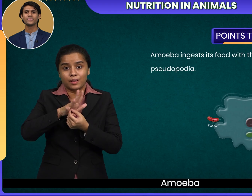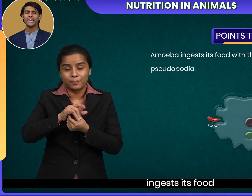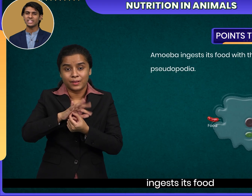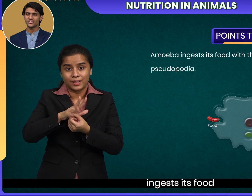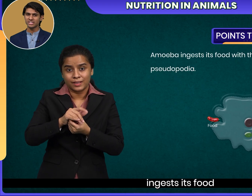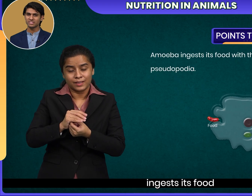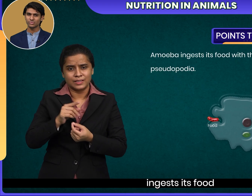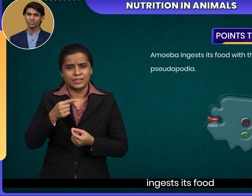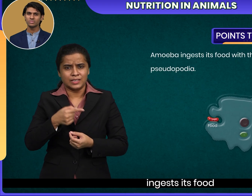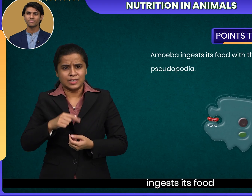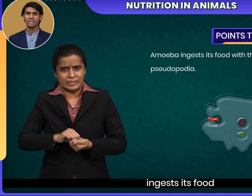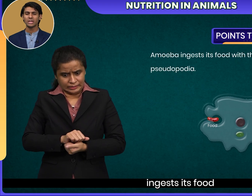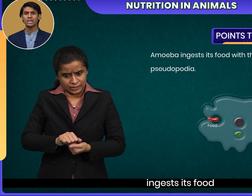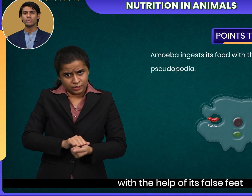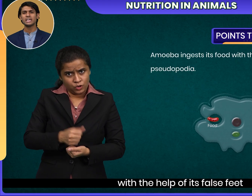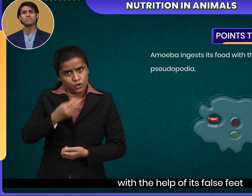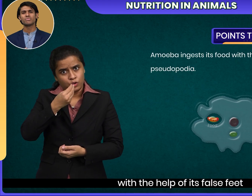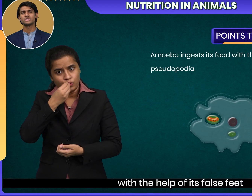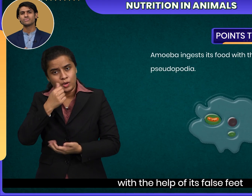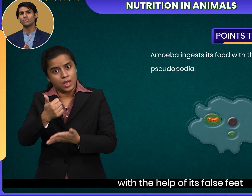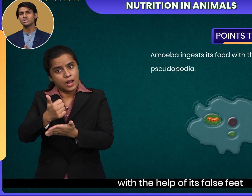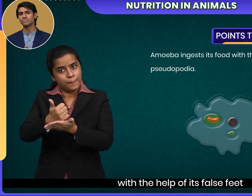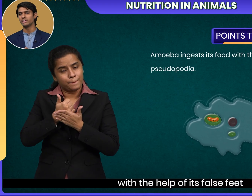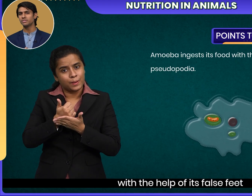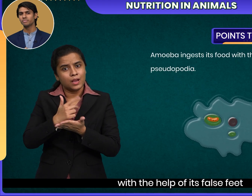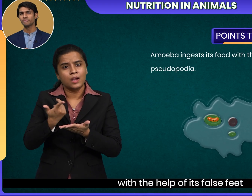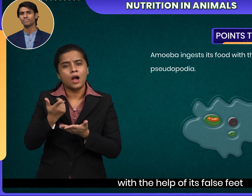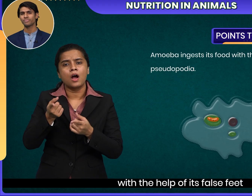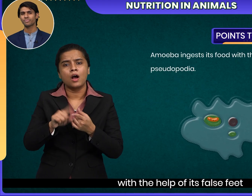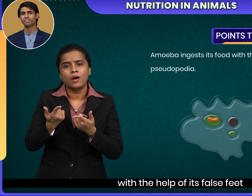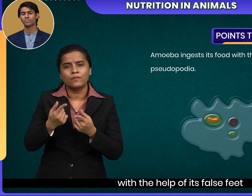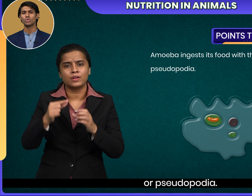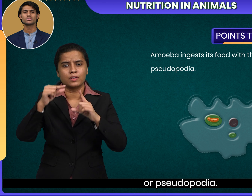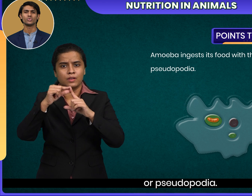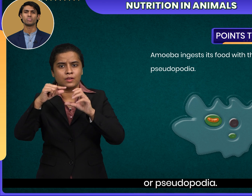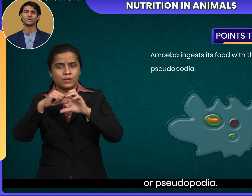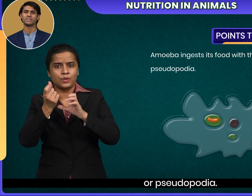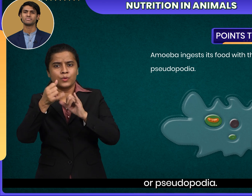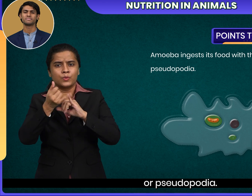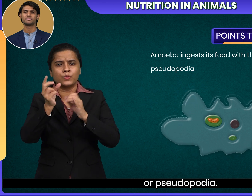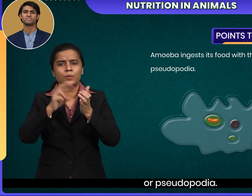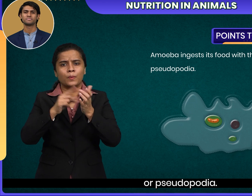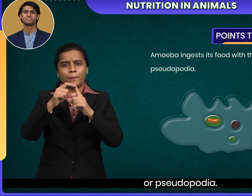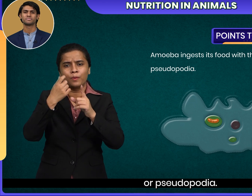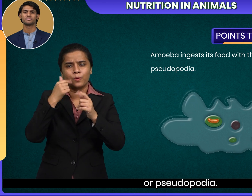Amoeba ingests its food with the help of its false feet or pseudopodia.